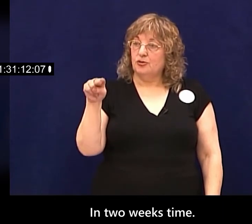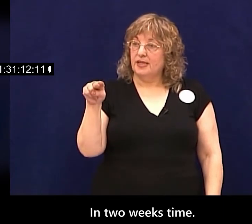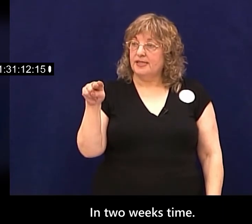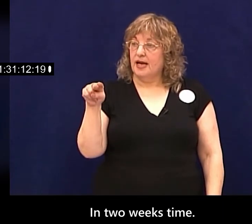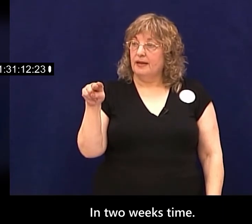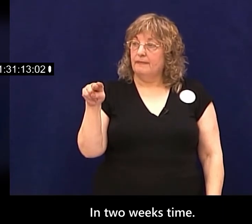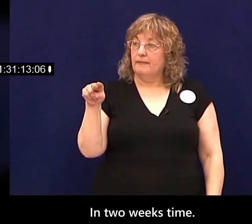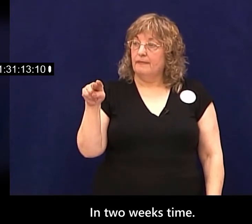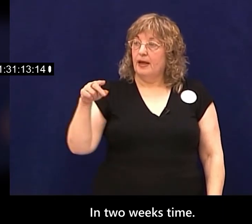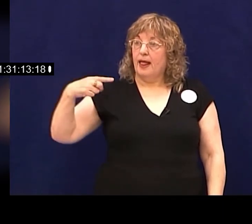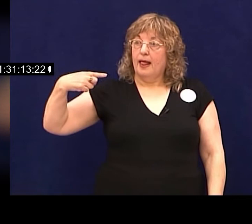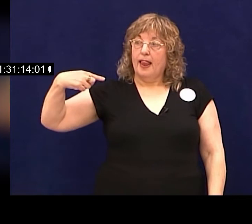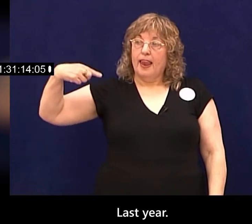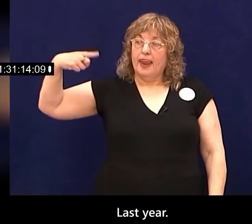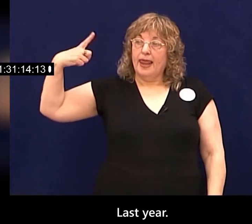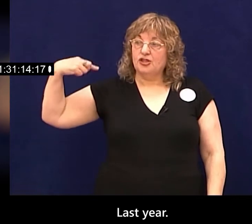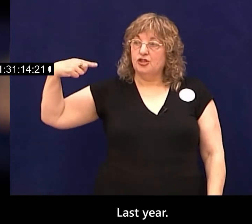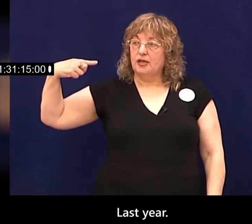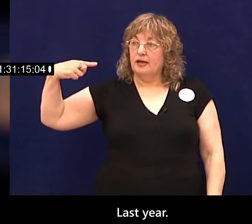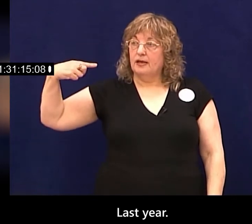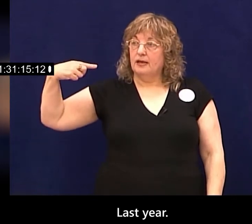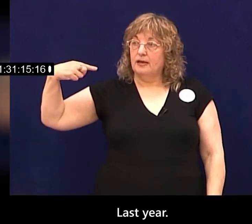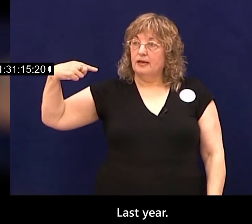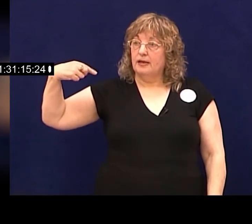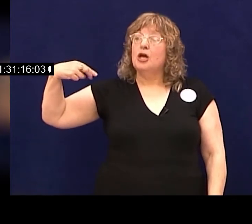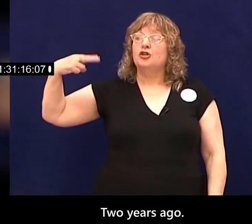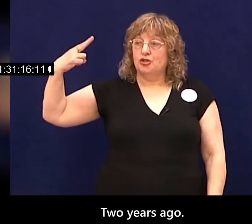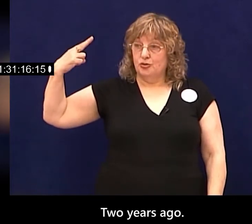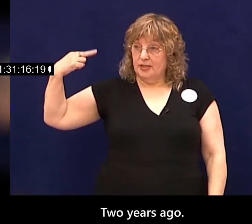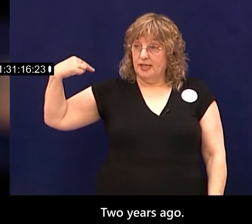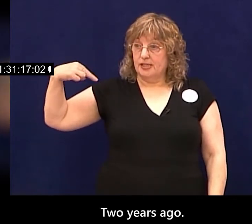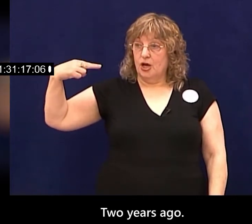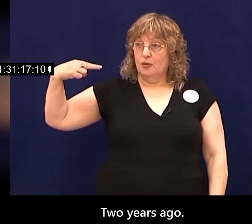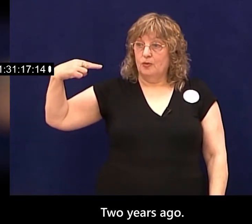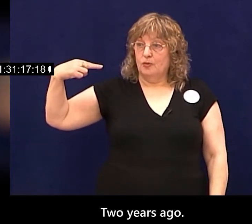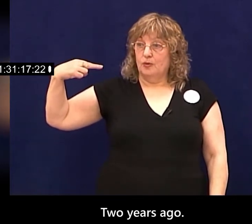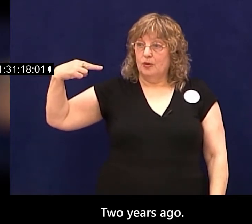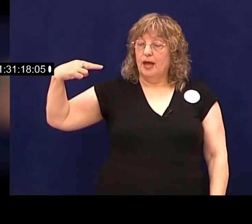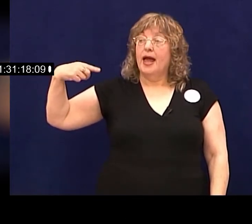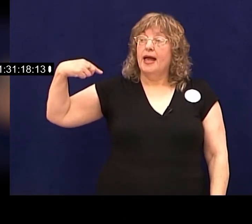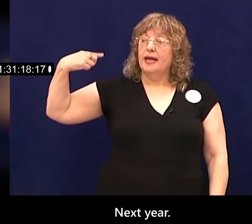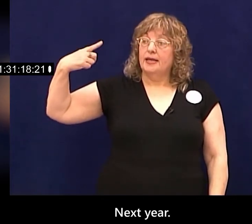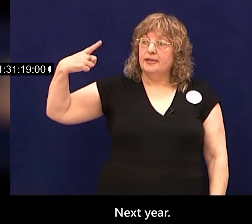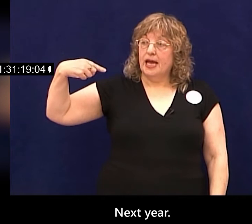weeks' time. Last year, 2 years ago. Next